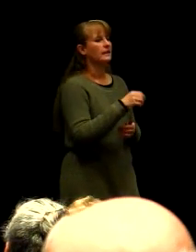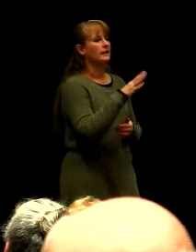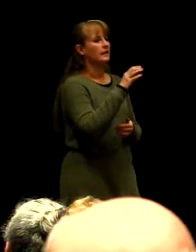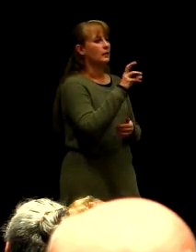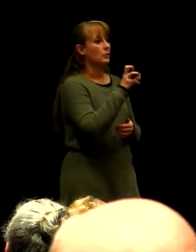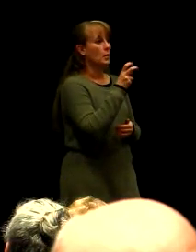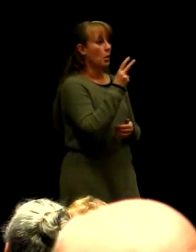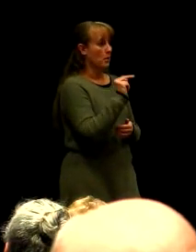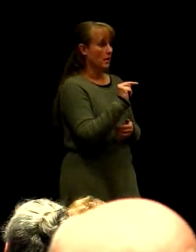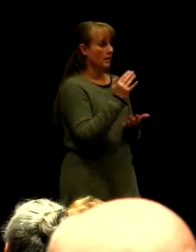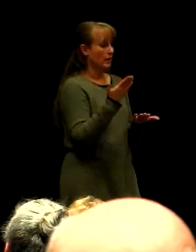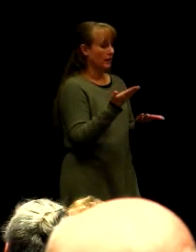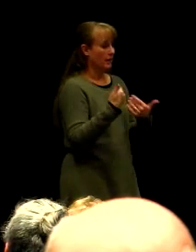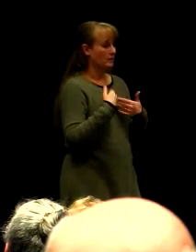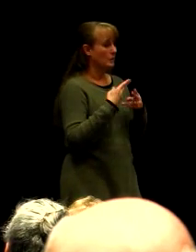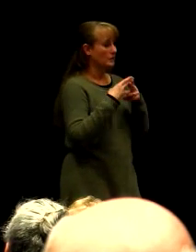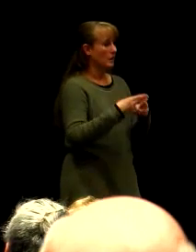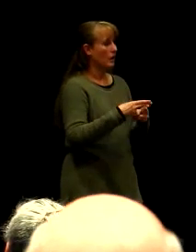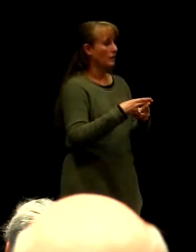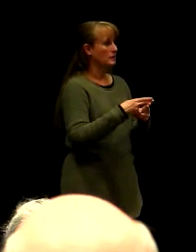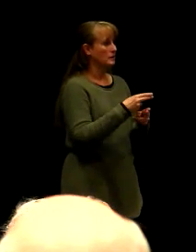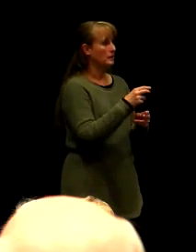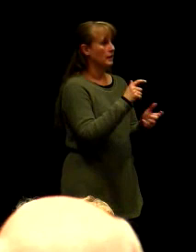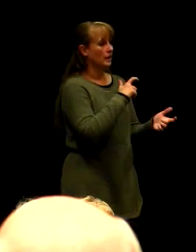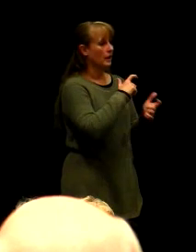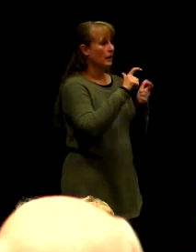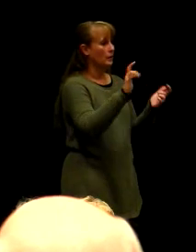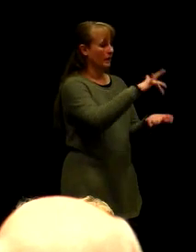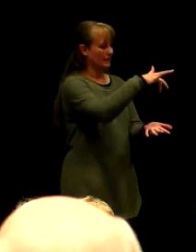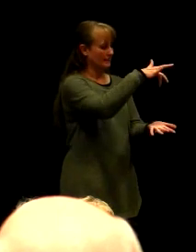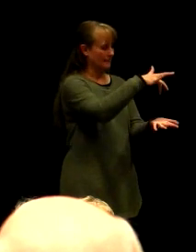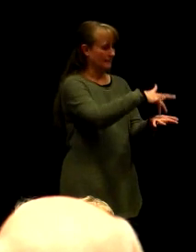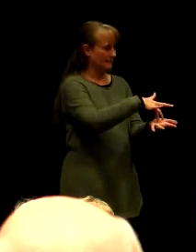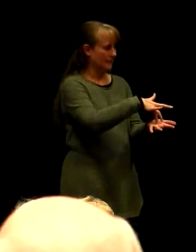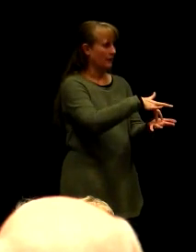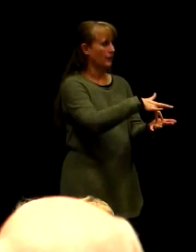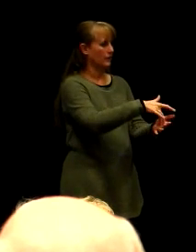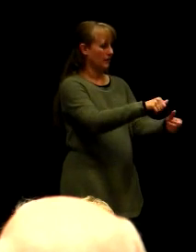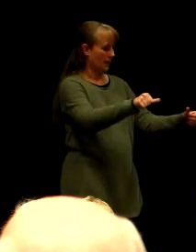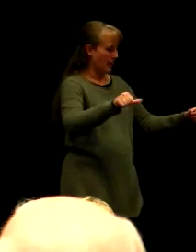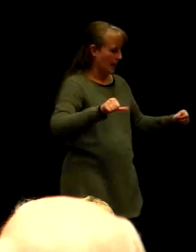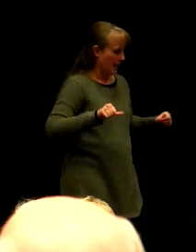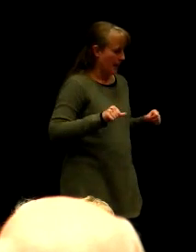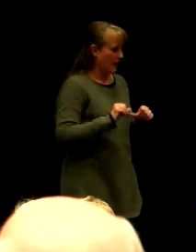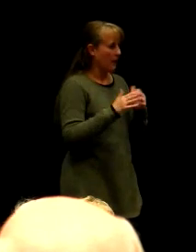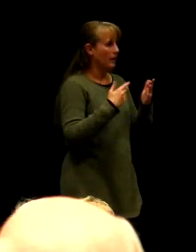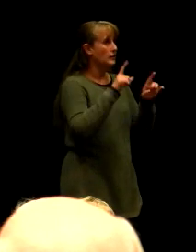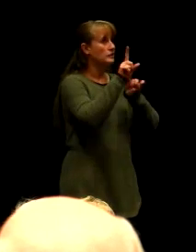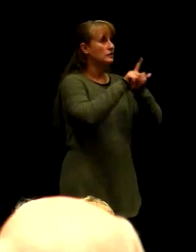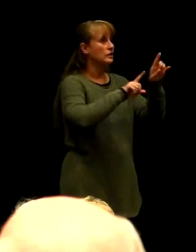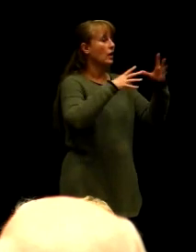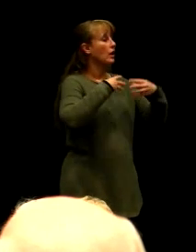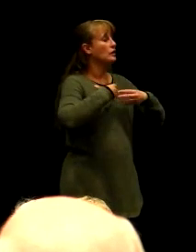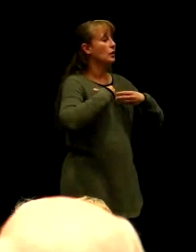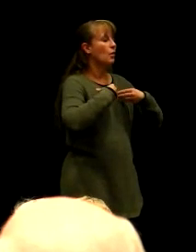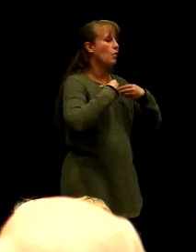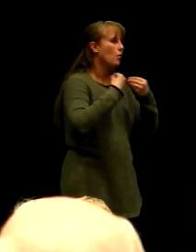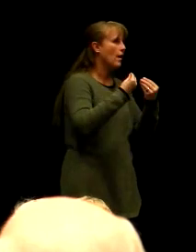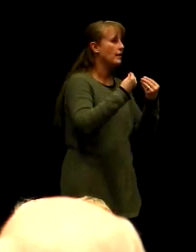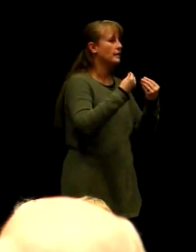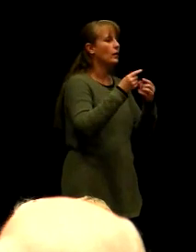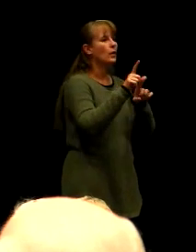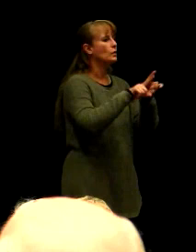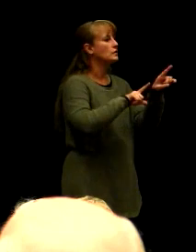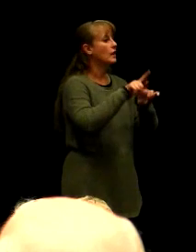into what is called a Grand Central Station, which is this vast area. The stars are white and the sky,